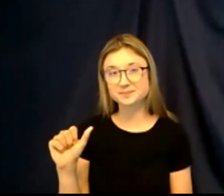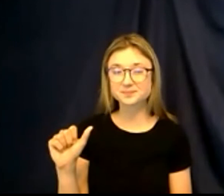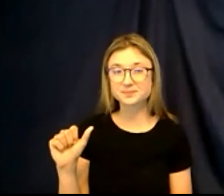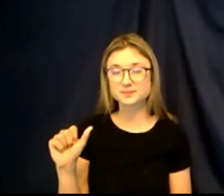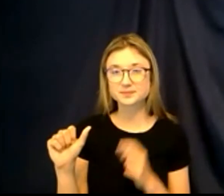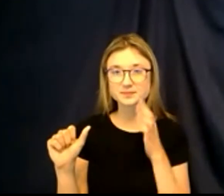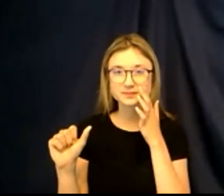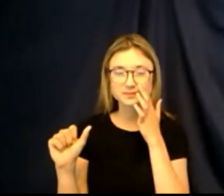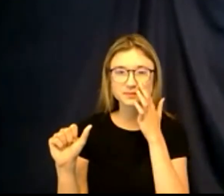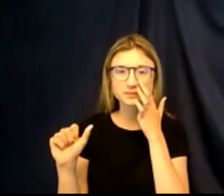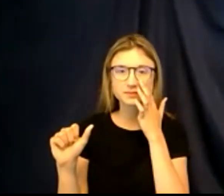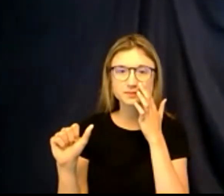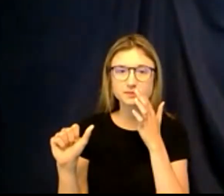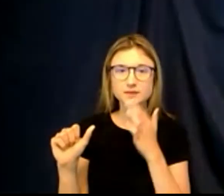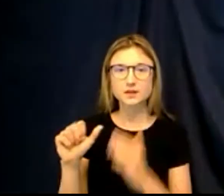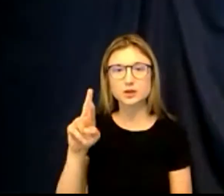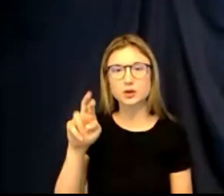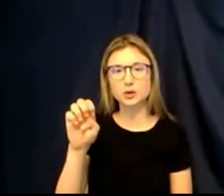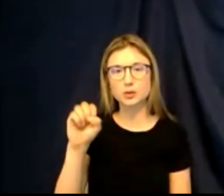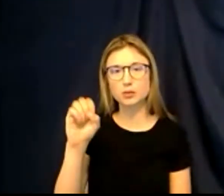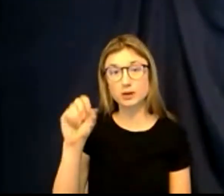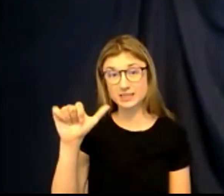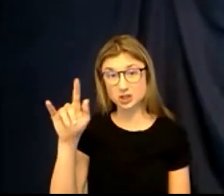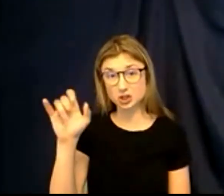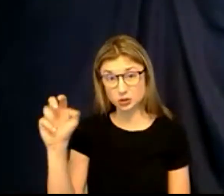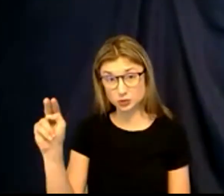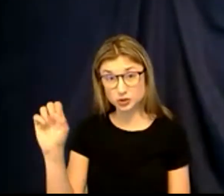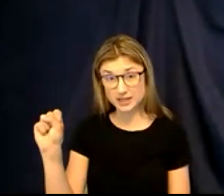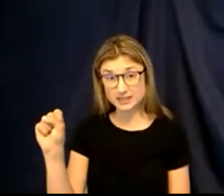concurrent resolutions are actually